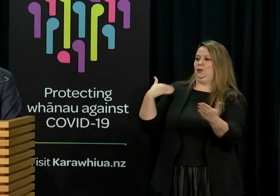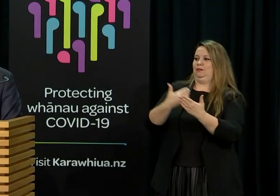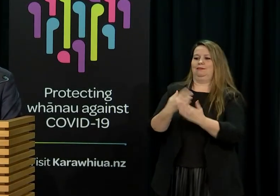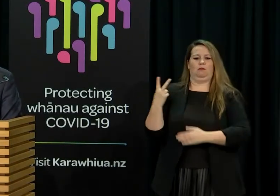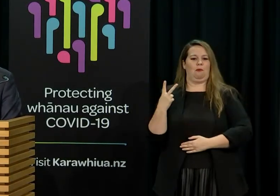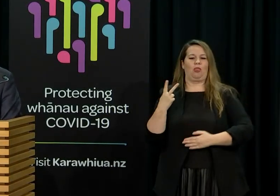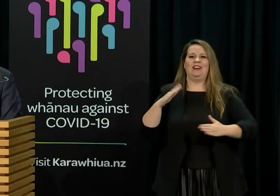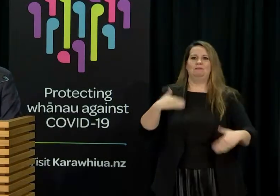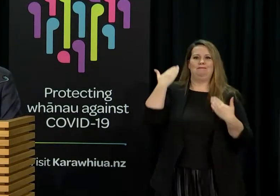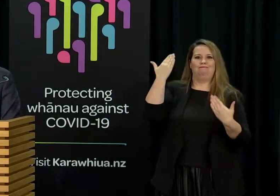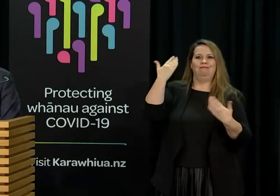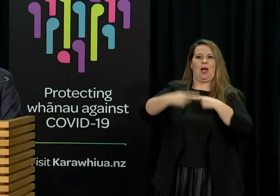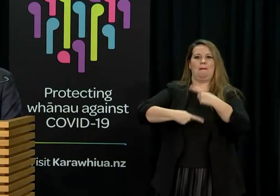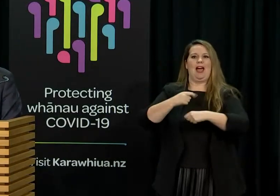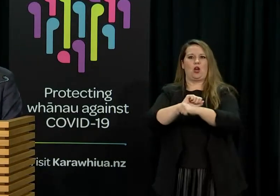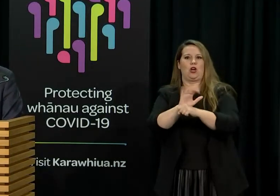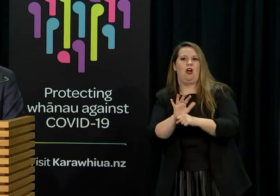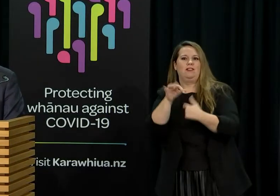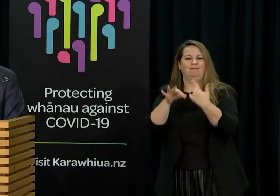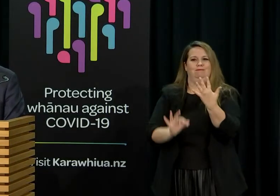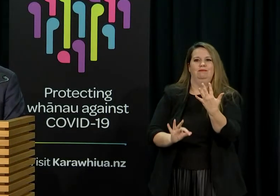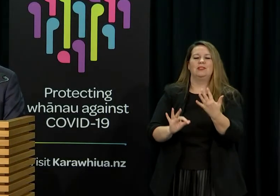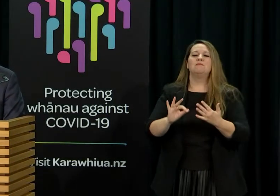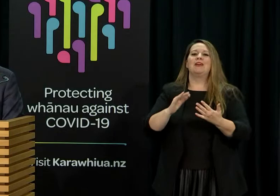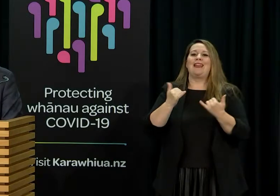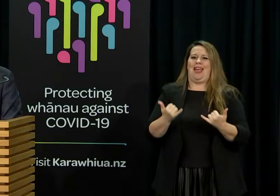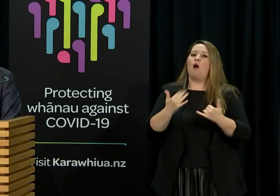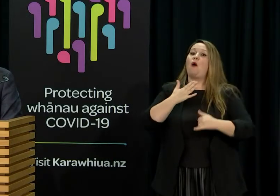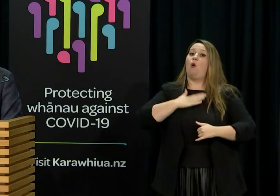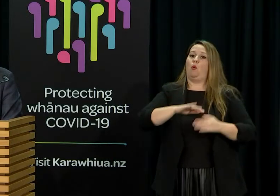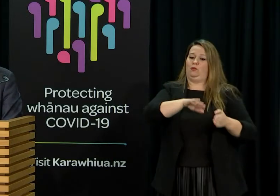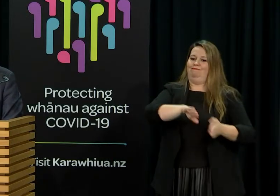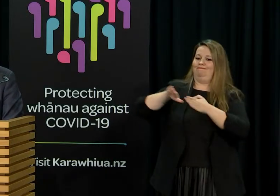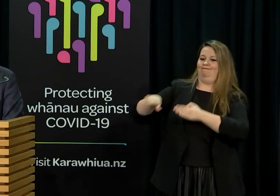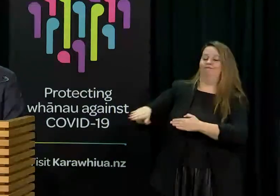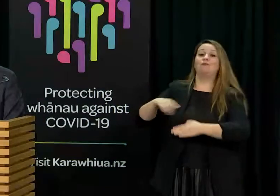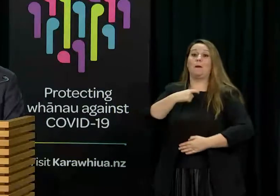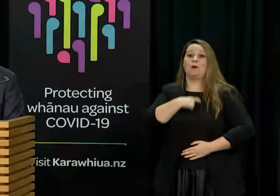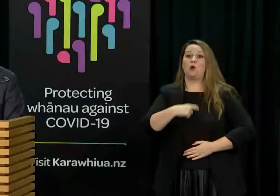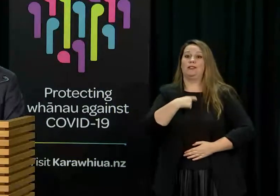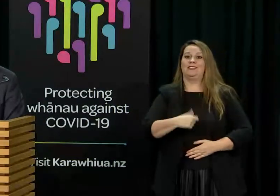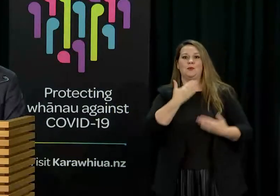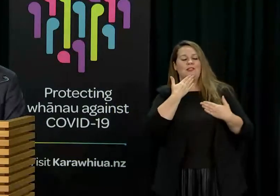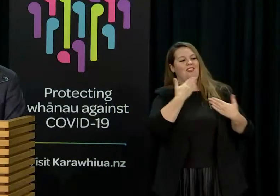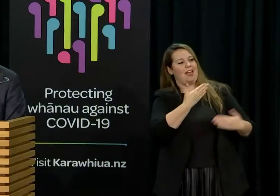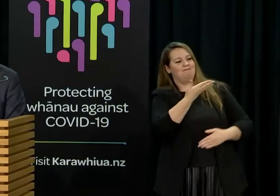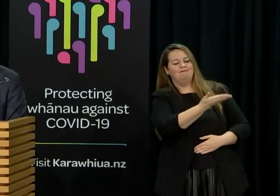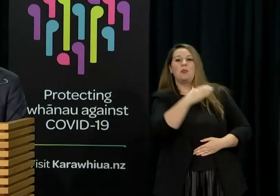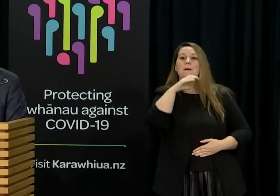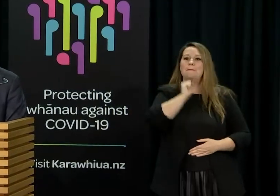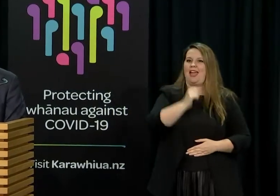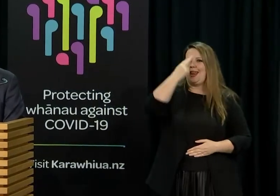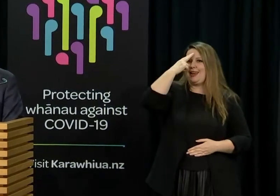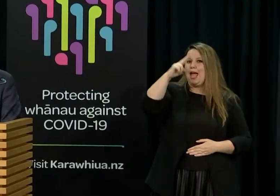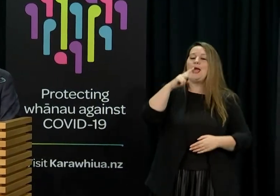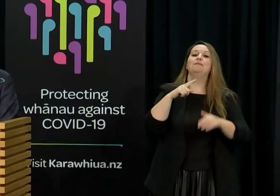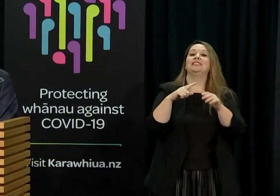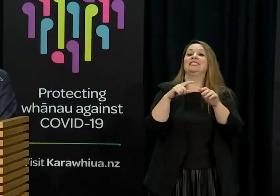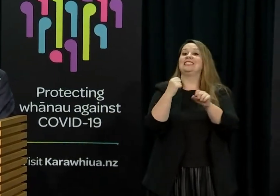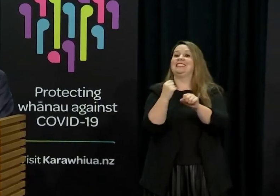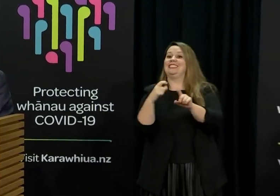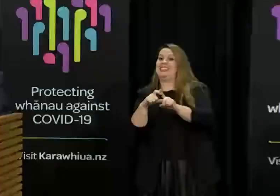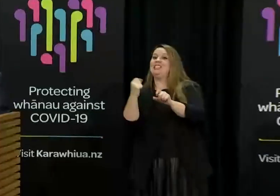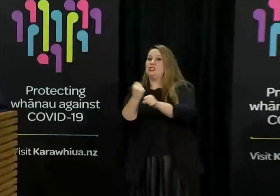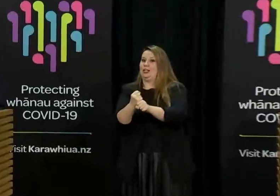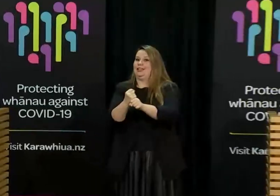to say a very personal thank you to the man that most New Zealanders have come to know as the DG. As the Director General of Health,